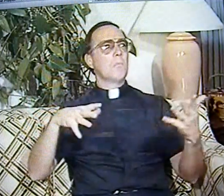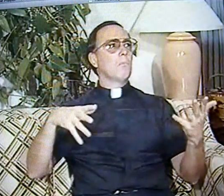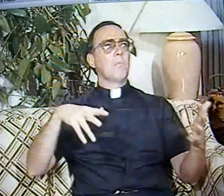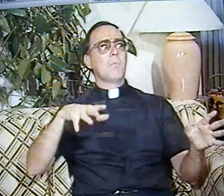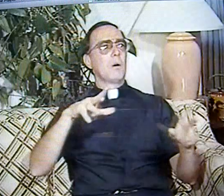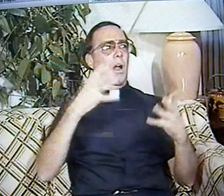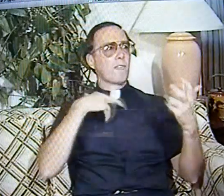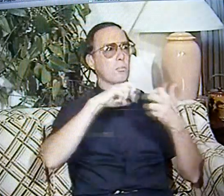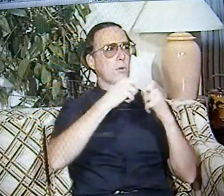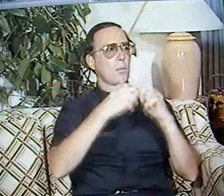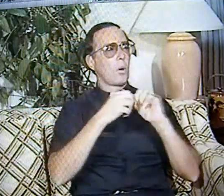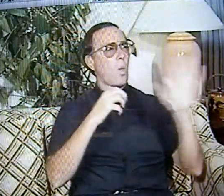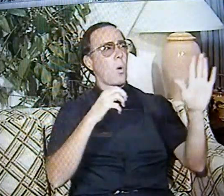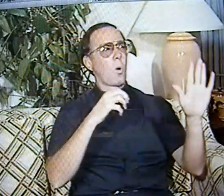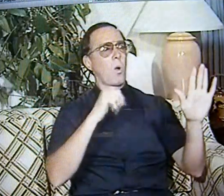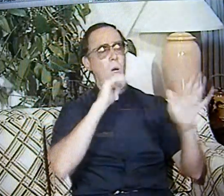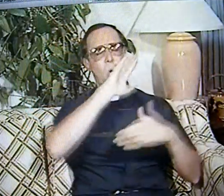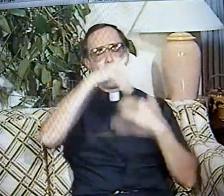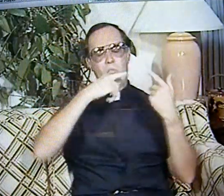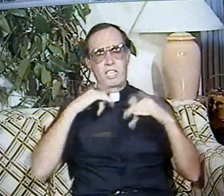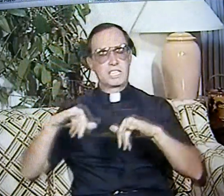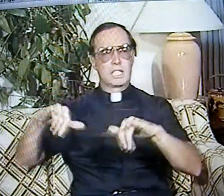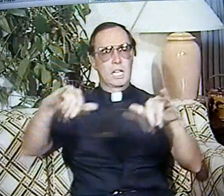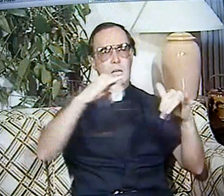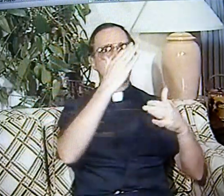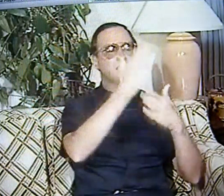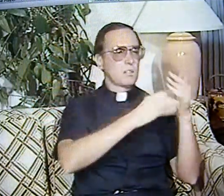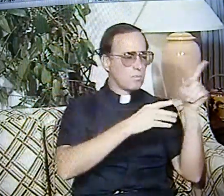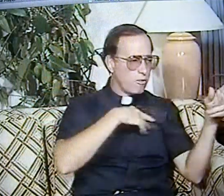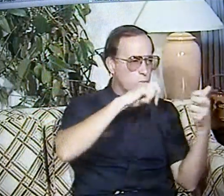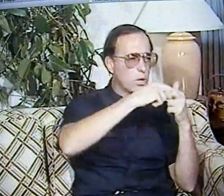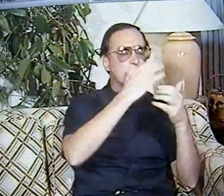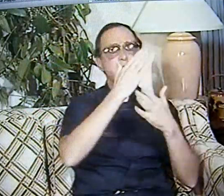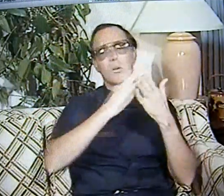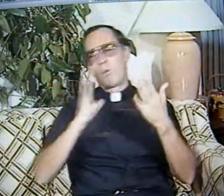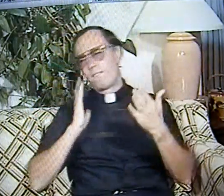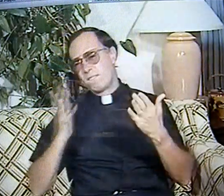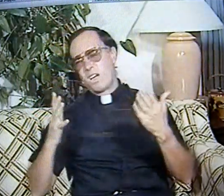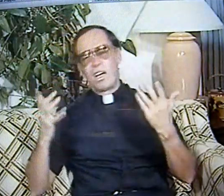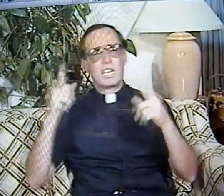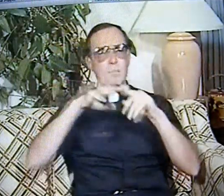He said he met other deaf people that did not communicate the same way I did.